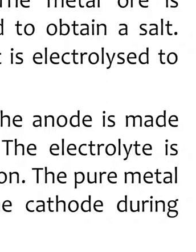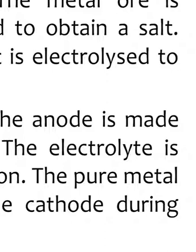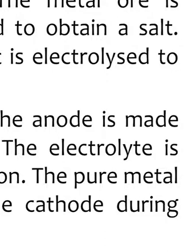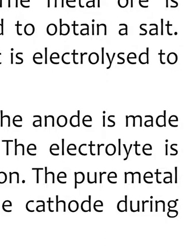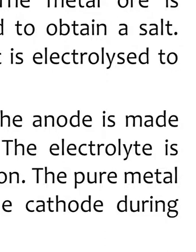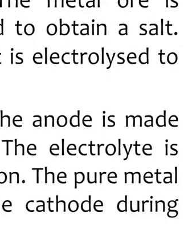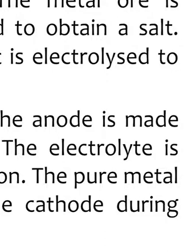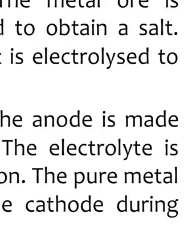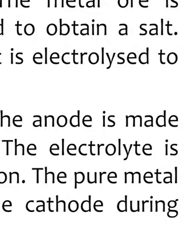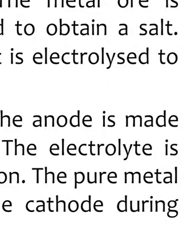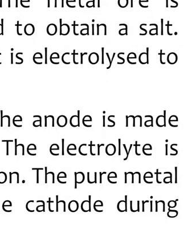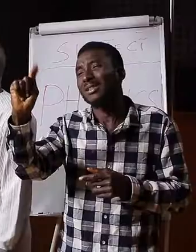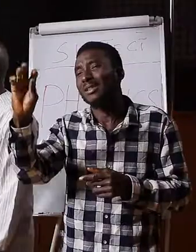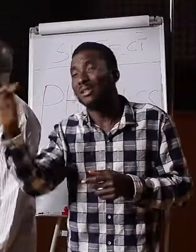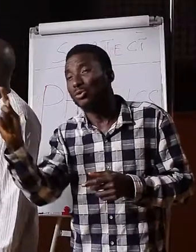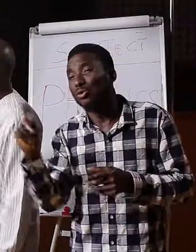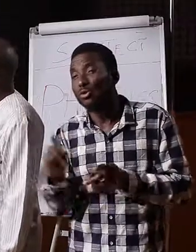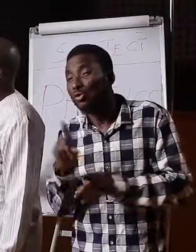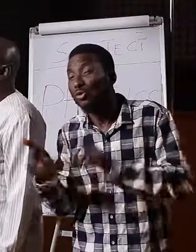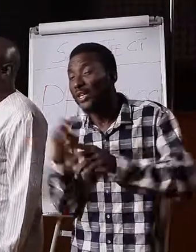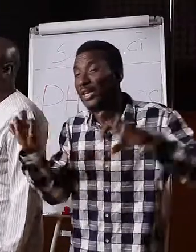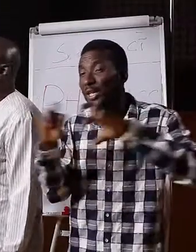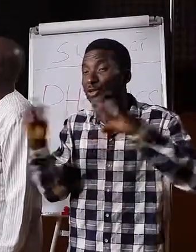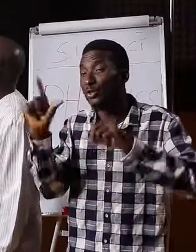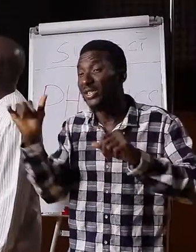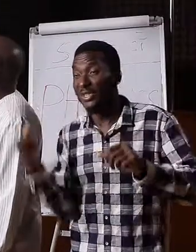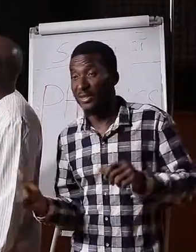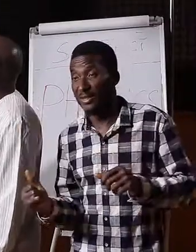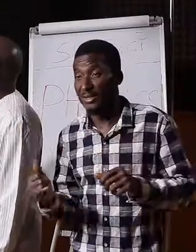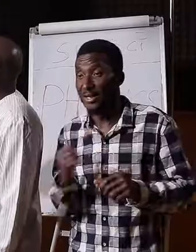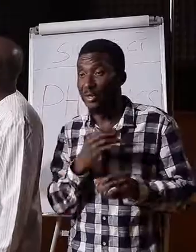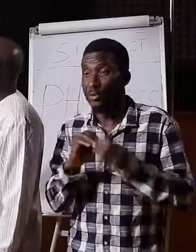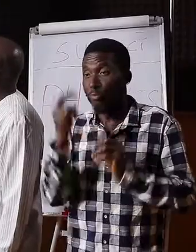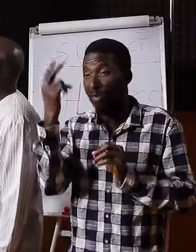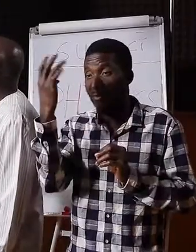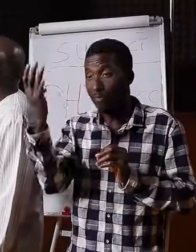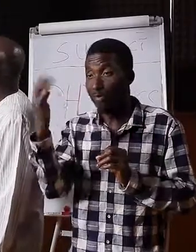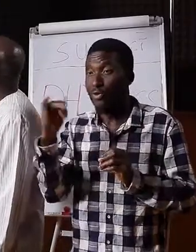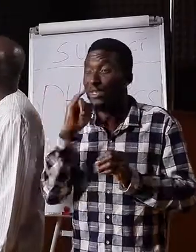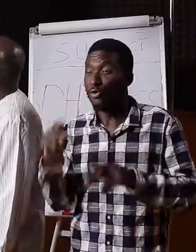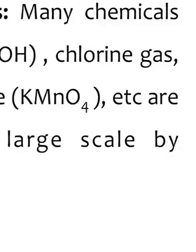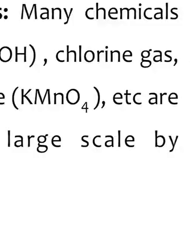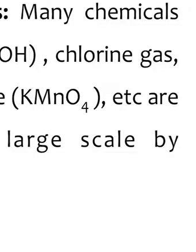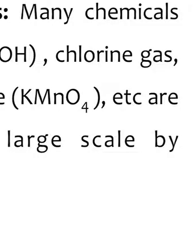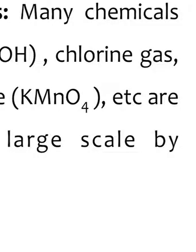cathode during electrolysis. And finally, number 4, it is used for the production of